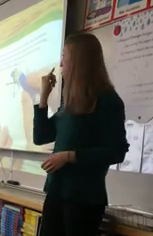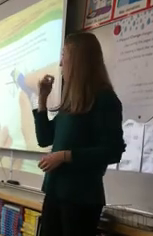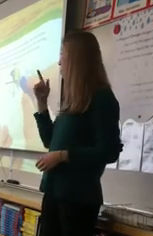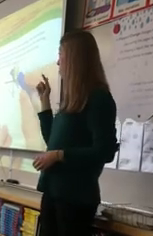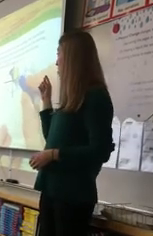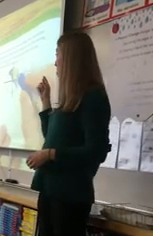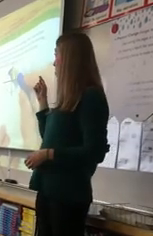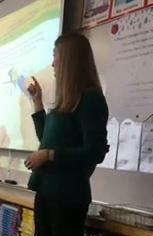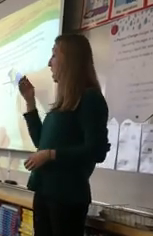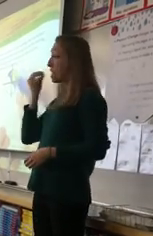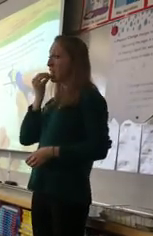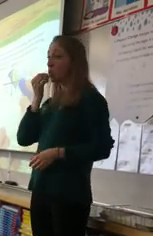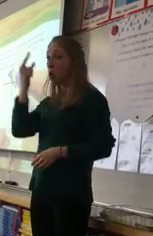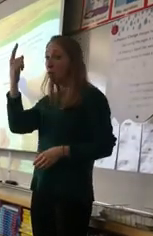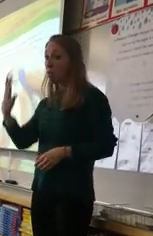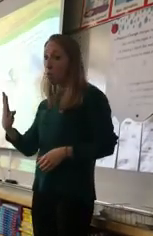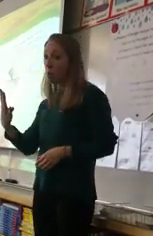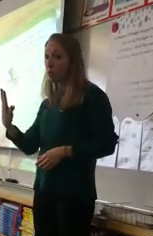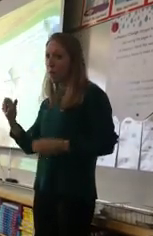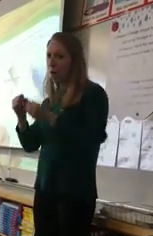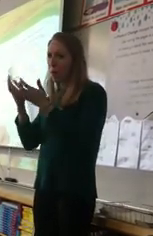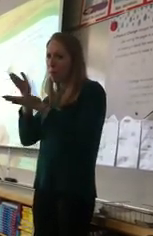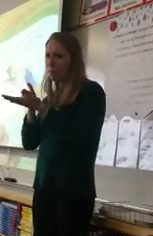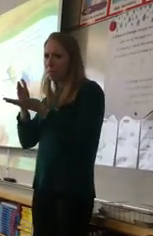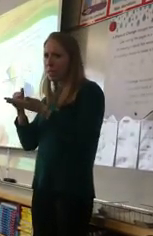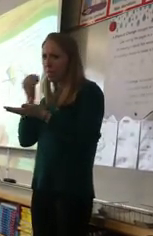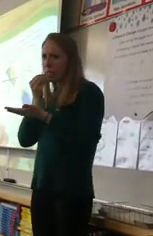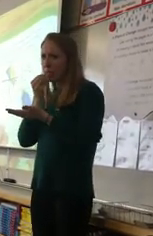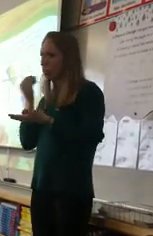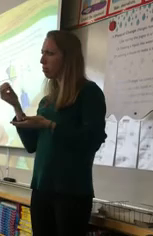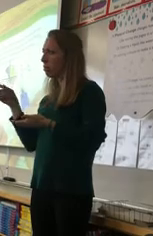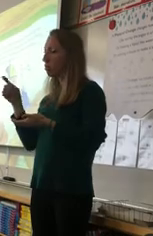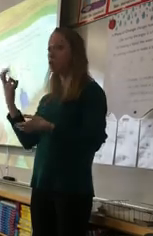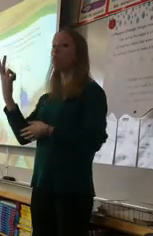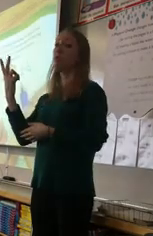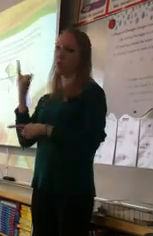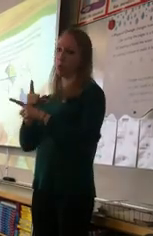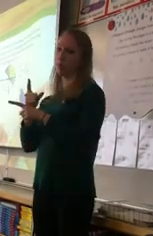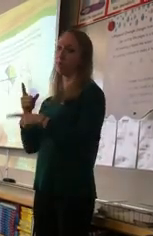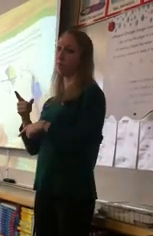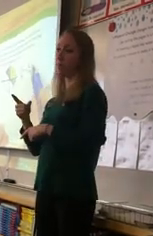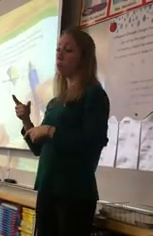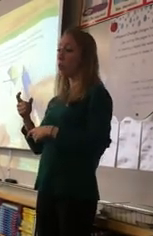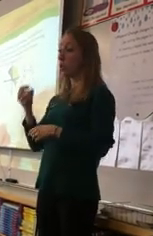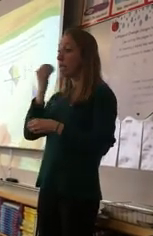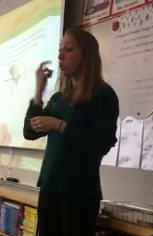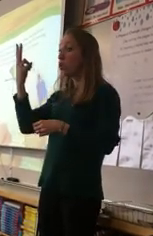how many pieces does he eat? 2. 2. So he eats 2 out of 8. Okay, that's equivalent to your